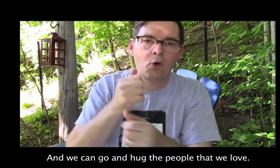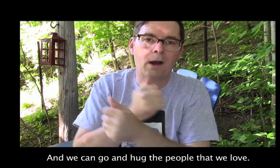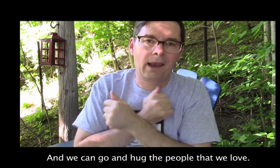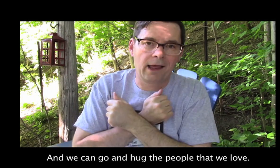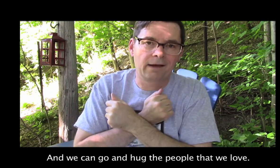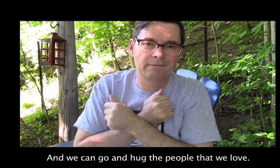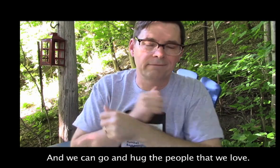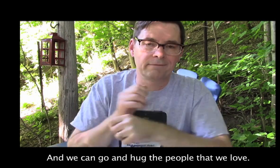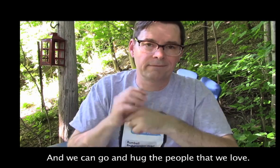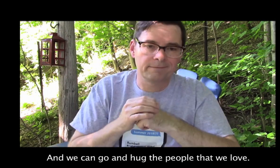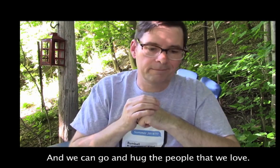the people who we love.